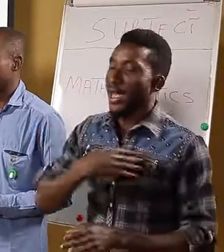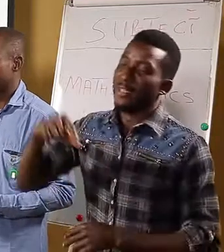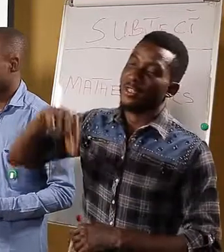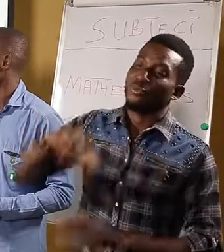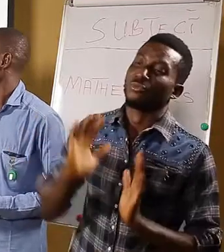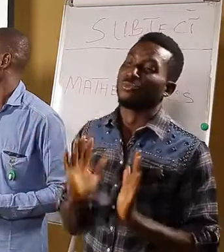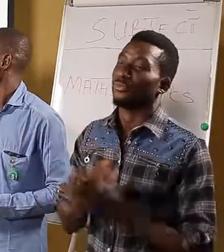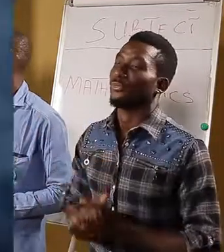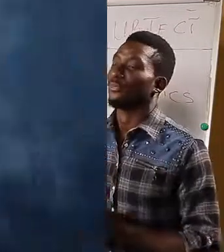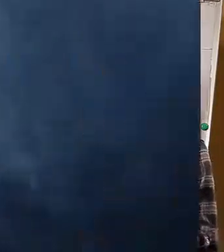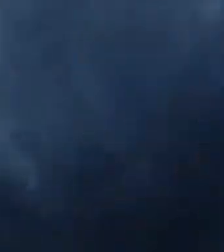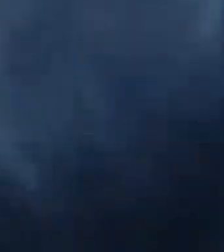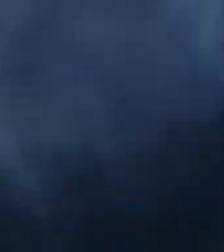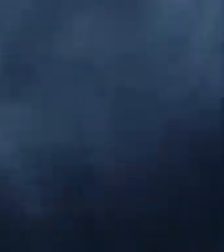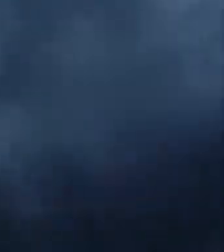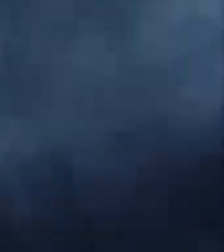and q.